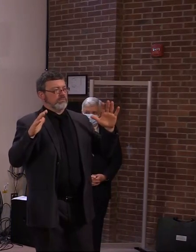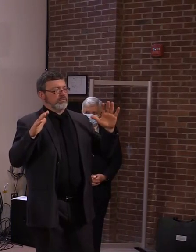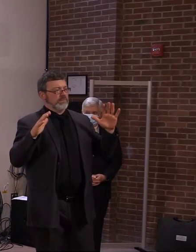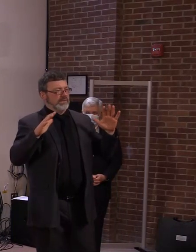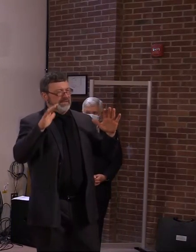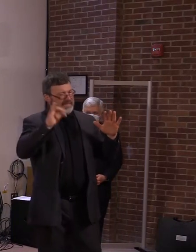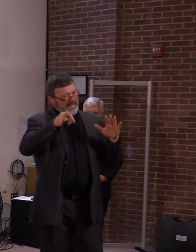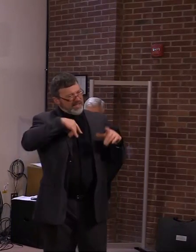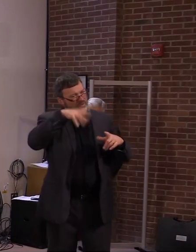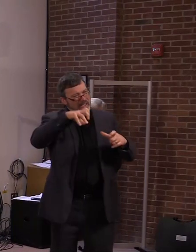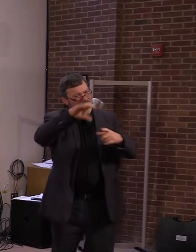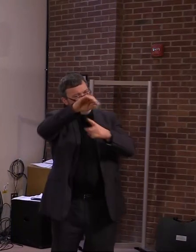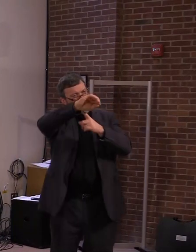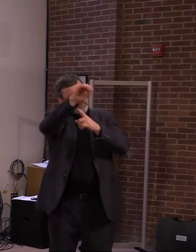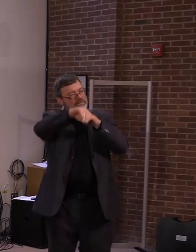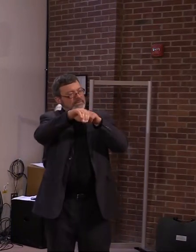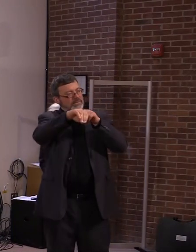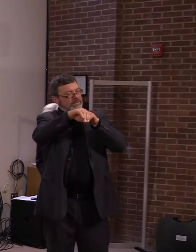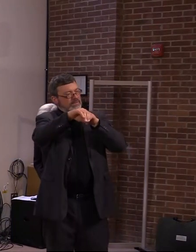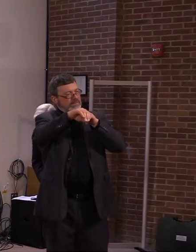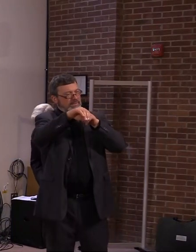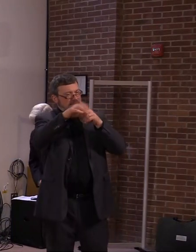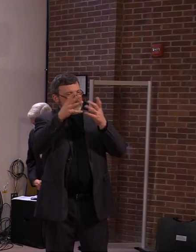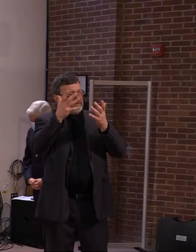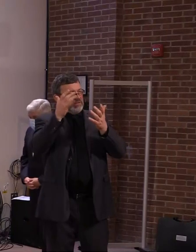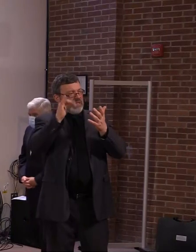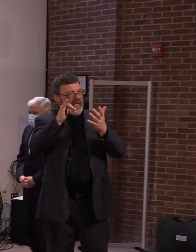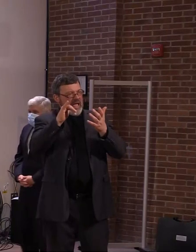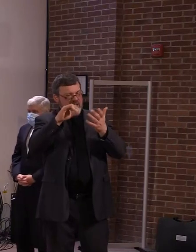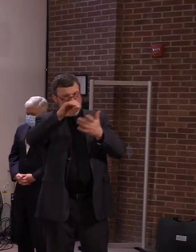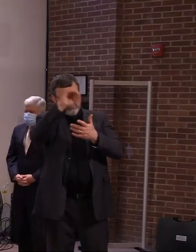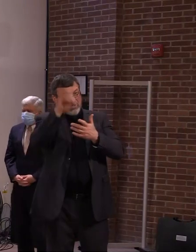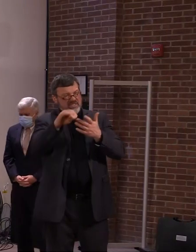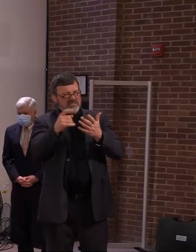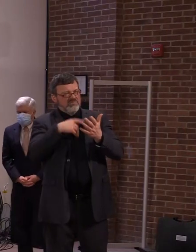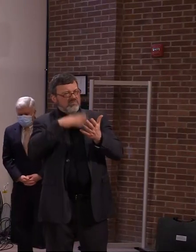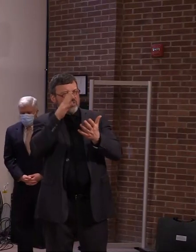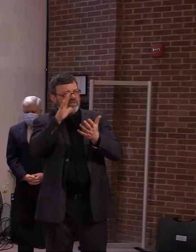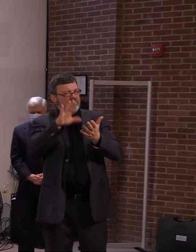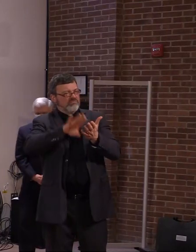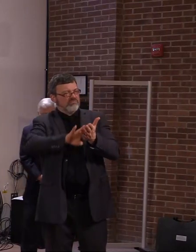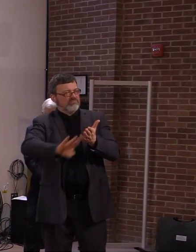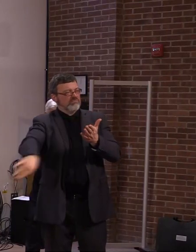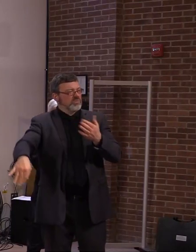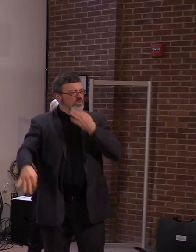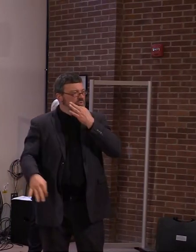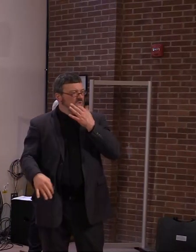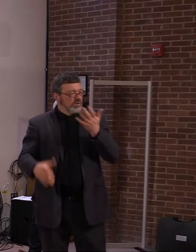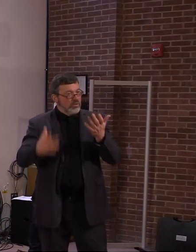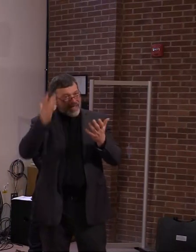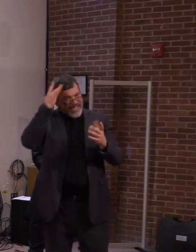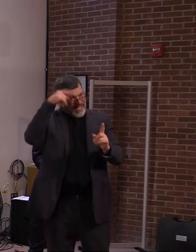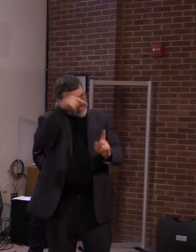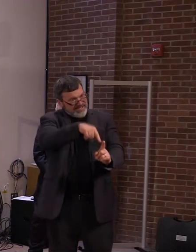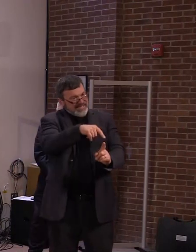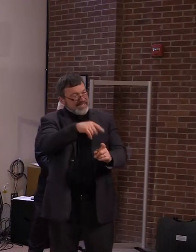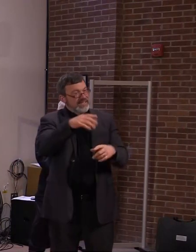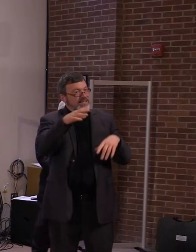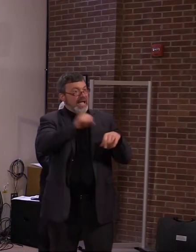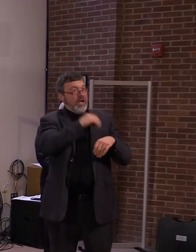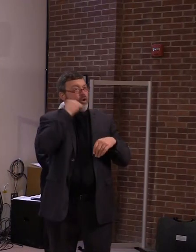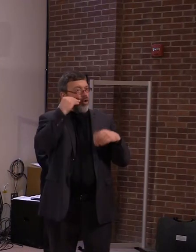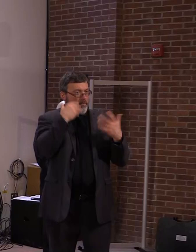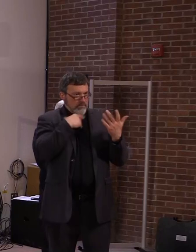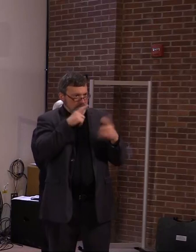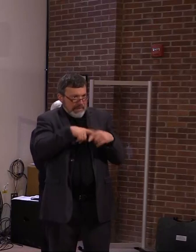to vanish as a metric for us to follow once we do this. It's just the way it works. So